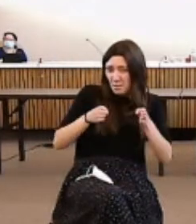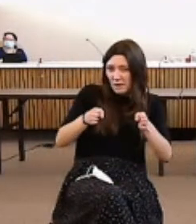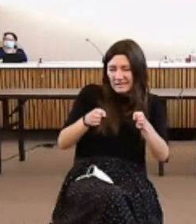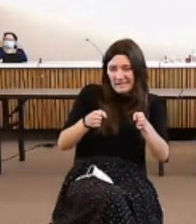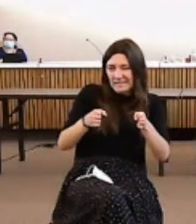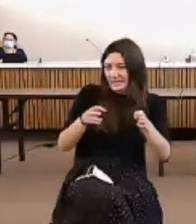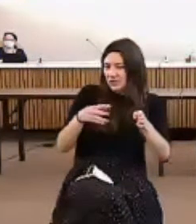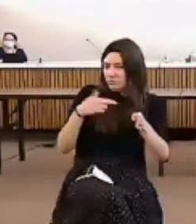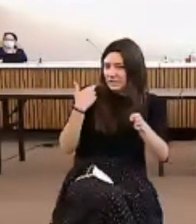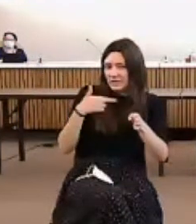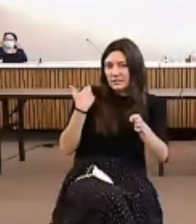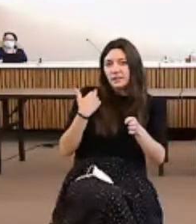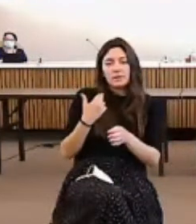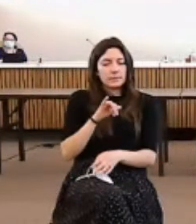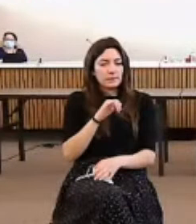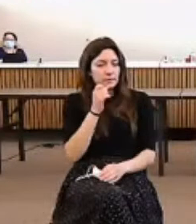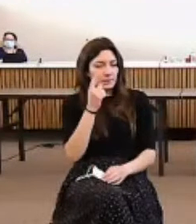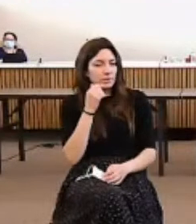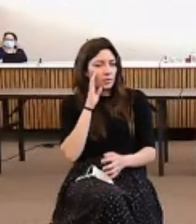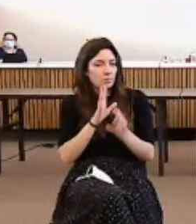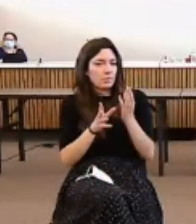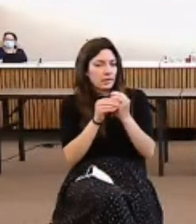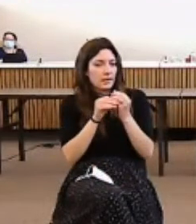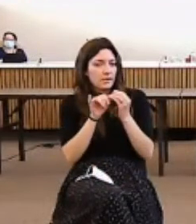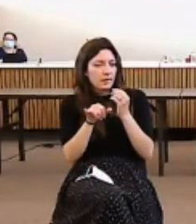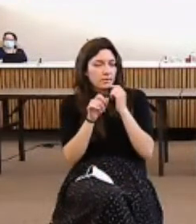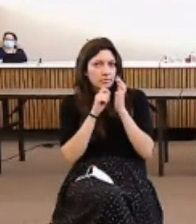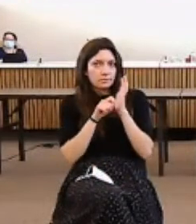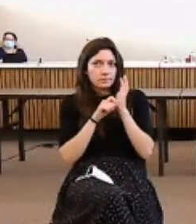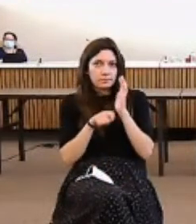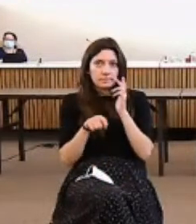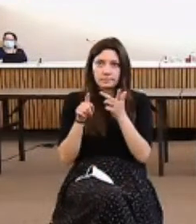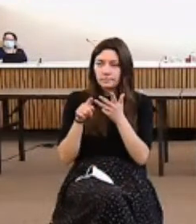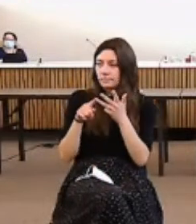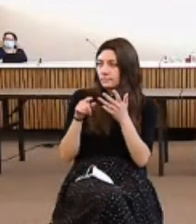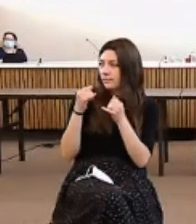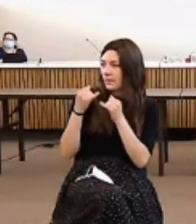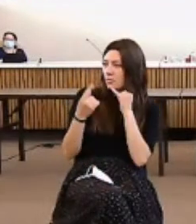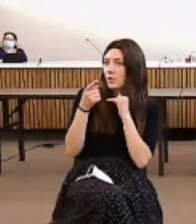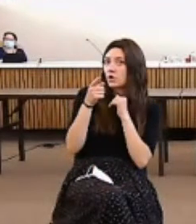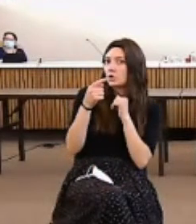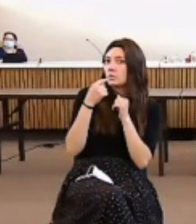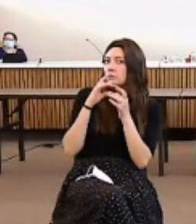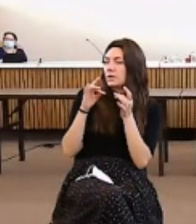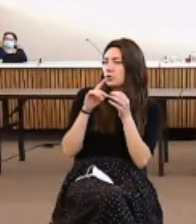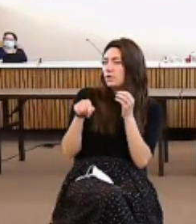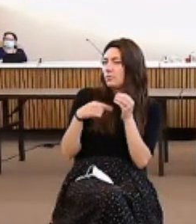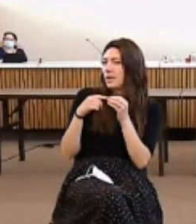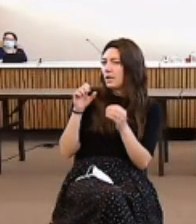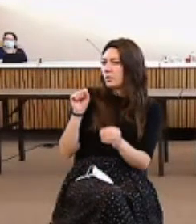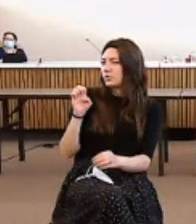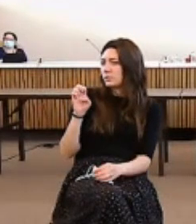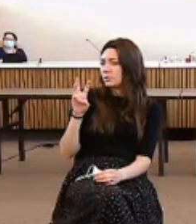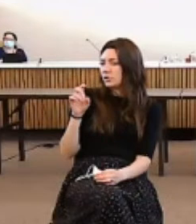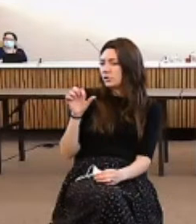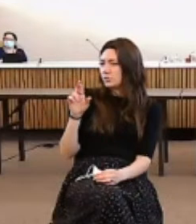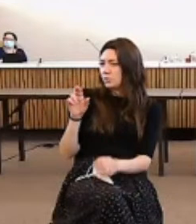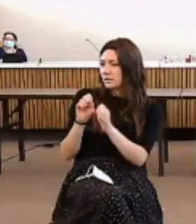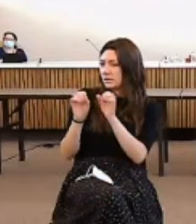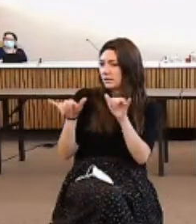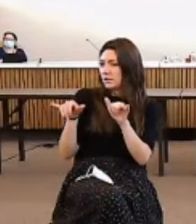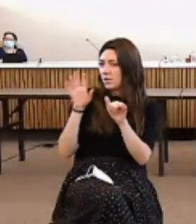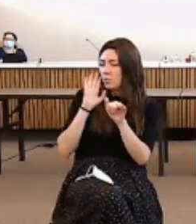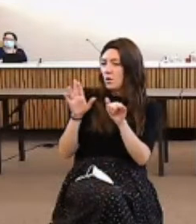those details will be added. Great, thank you. And then my final question is, you mentioned that the sewer system would be private. Do you just mean for